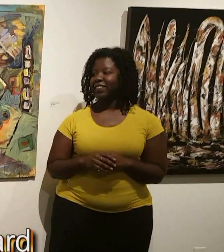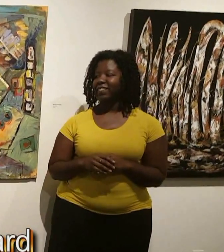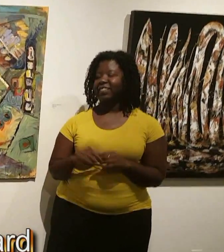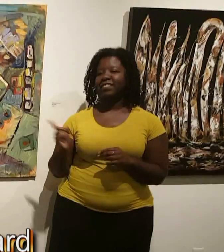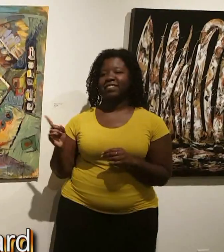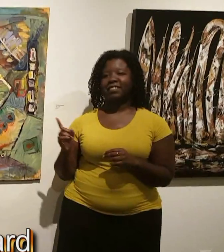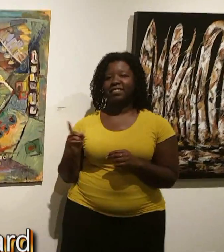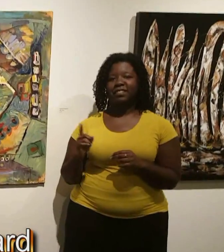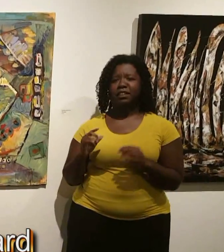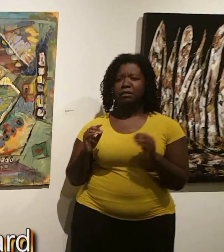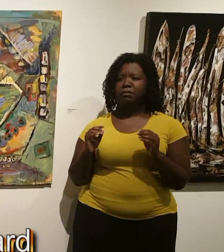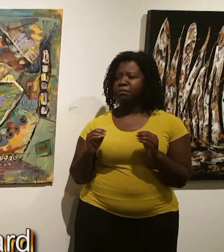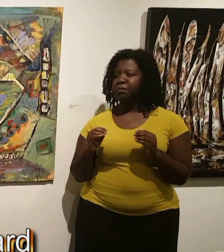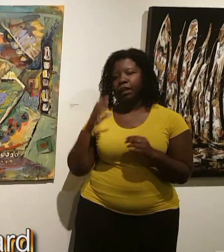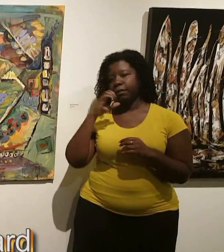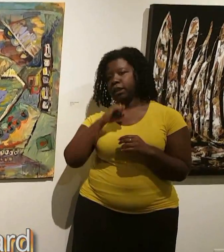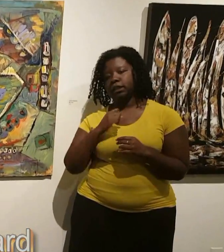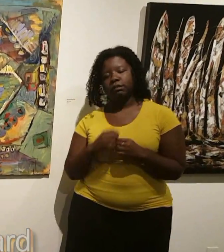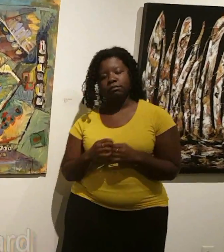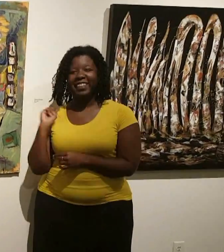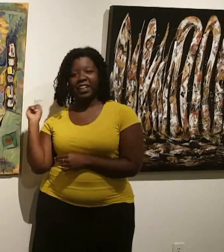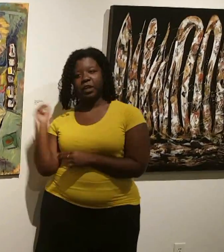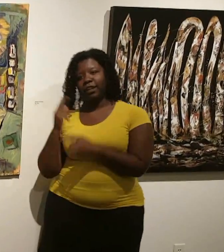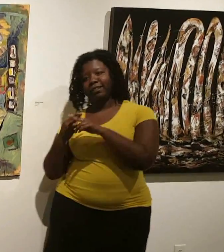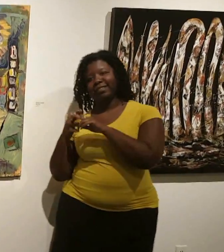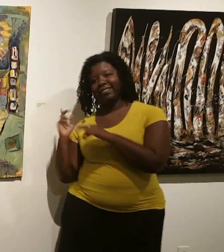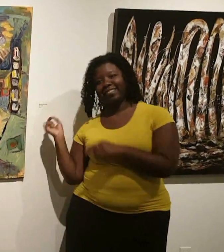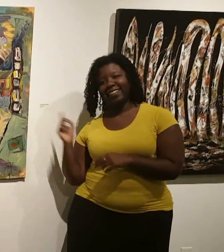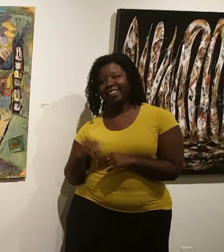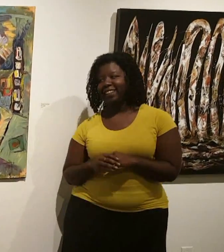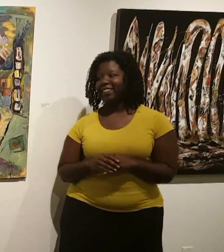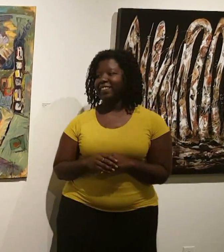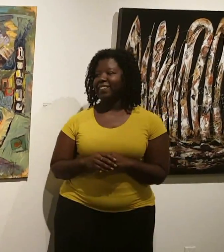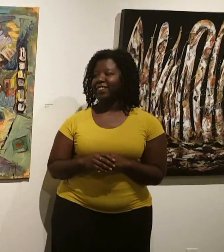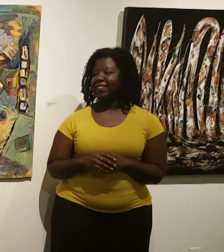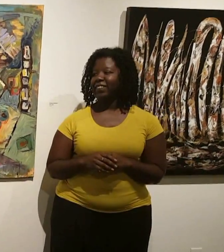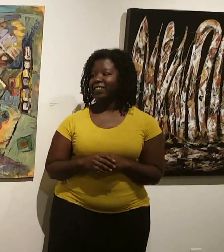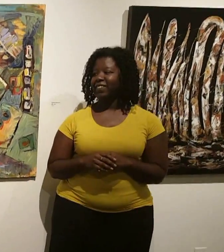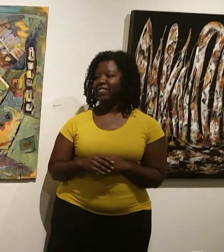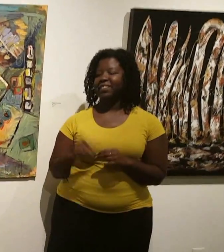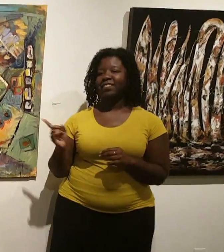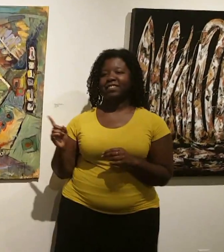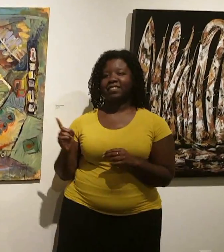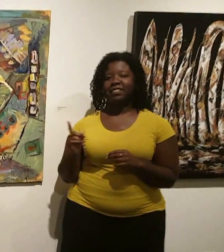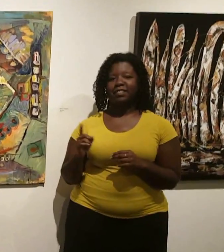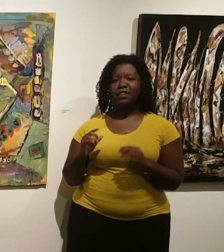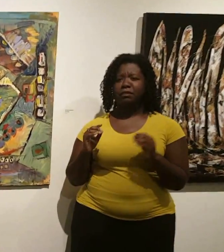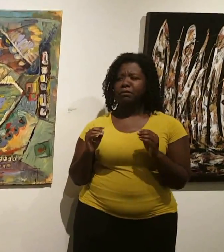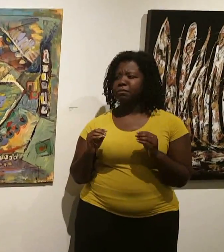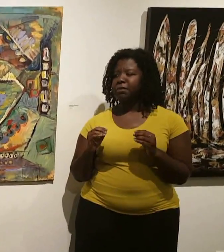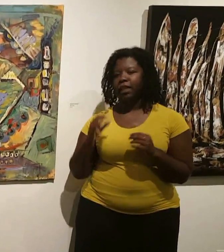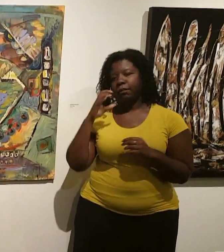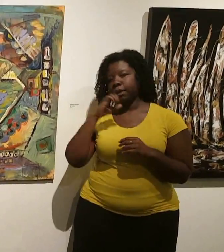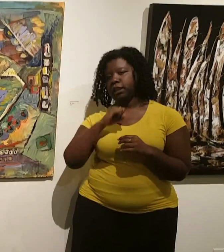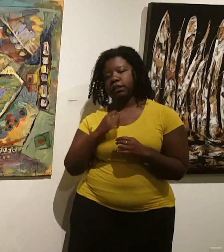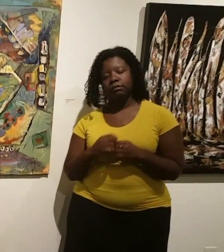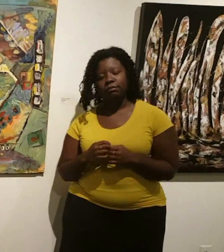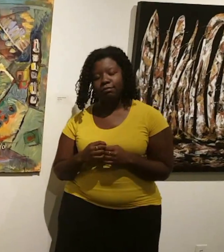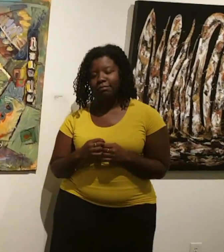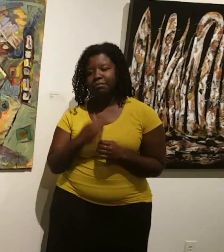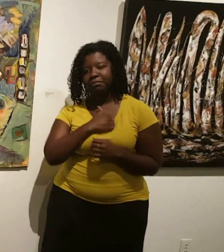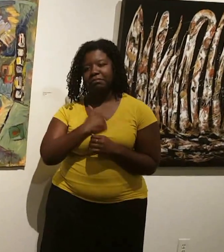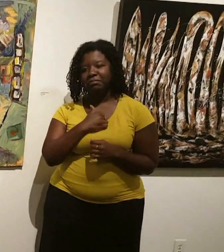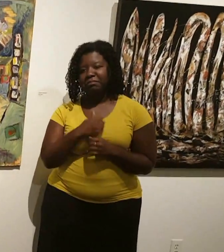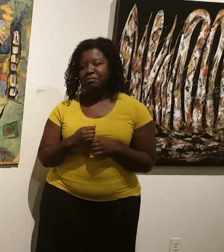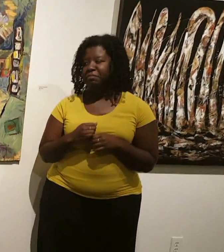and Nancy Dillon was one of my teachers, and I've learned a lot from her. Very good, yeah. And